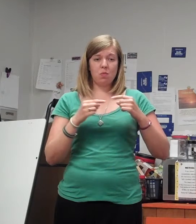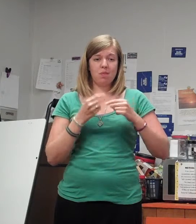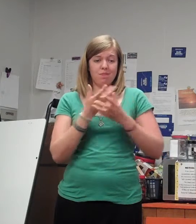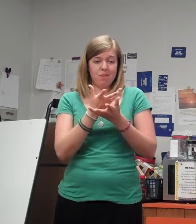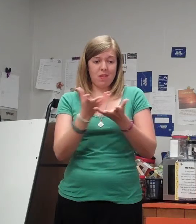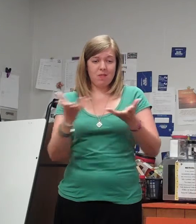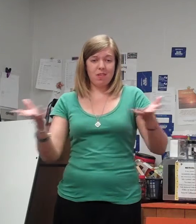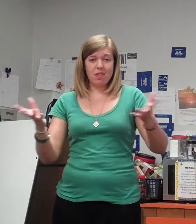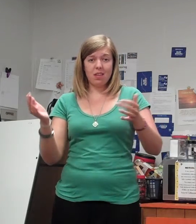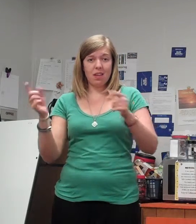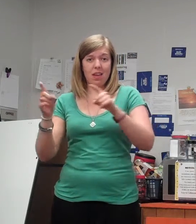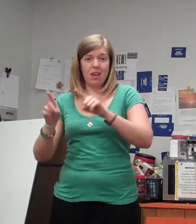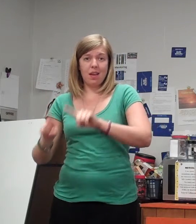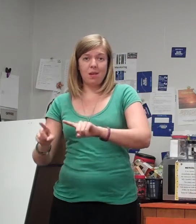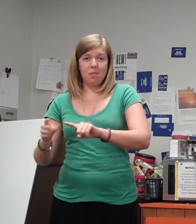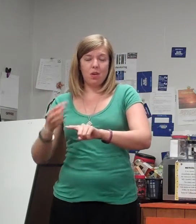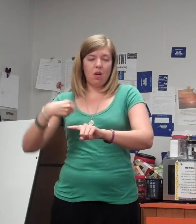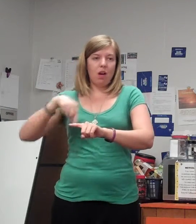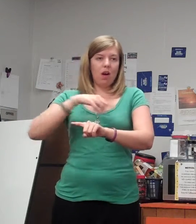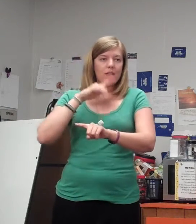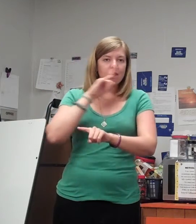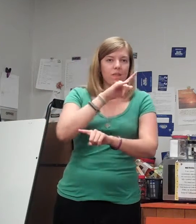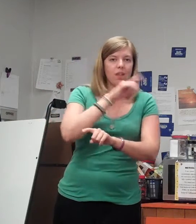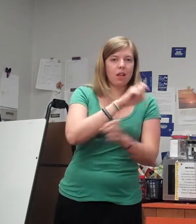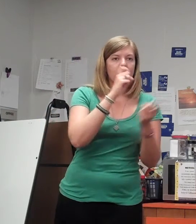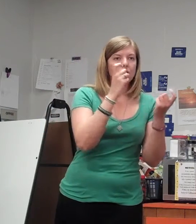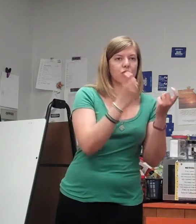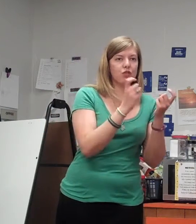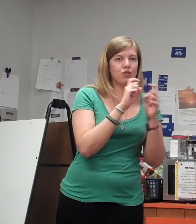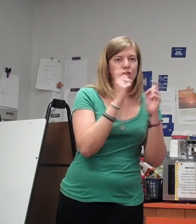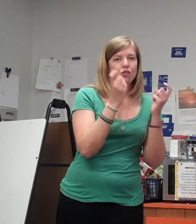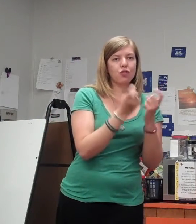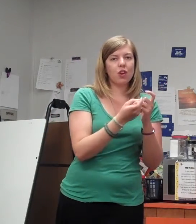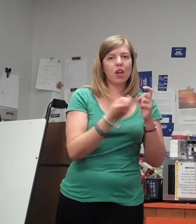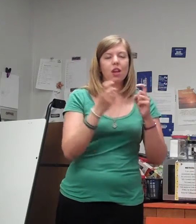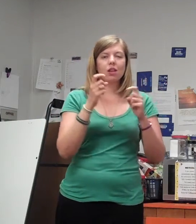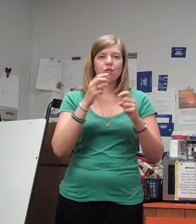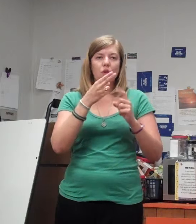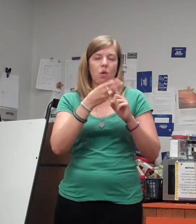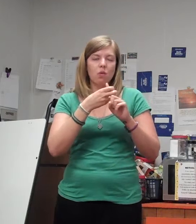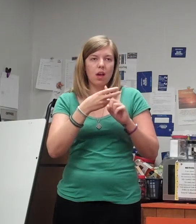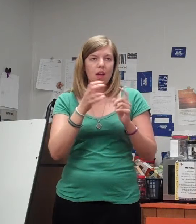our different flight arrangements and travel arrangements to work around staying at that hotel.